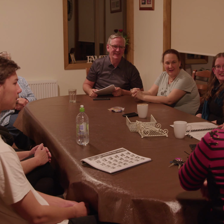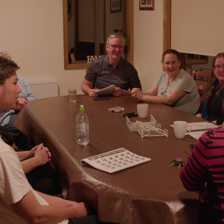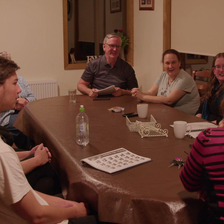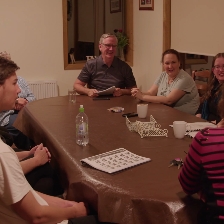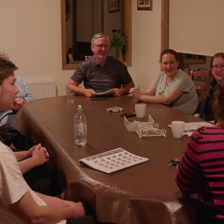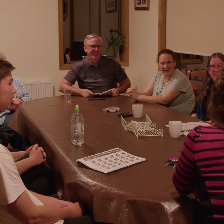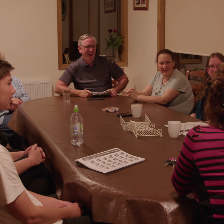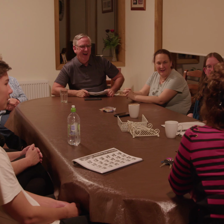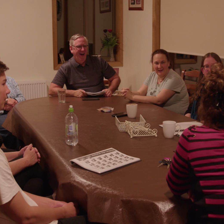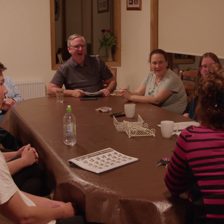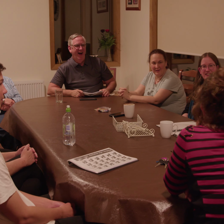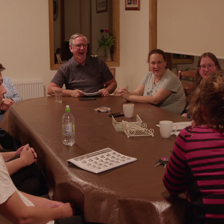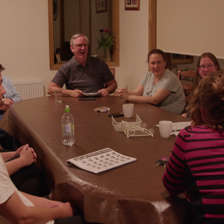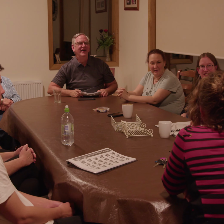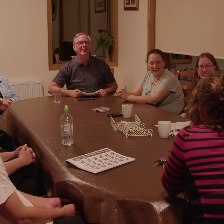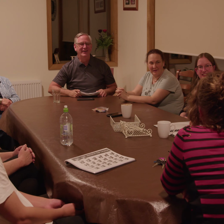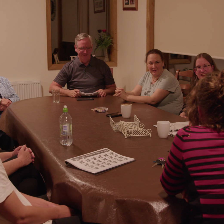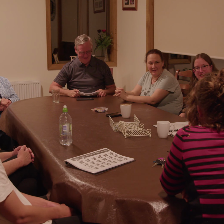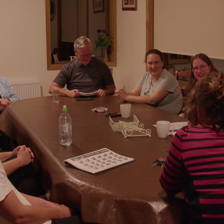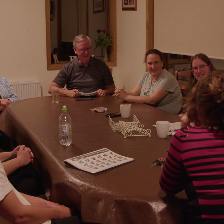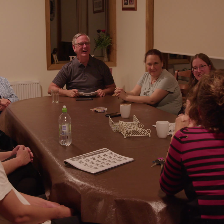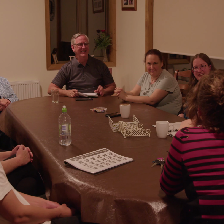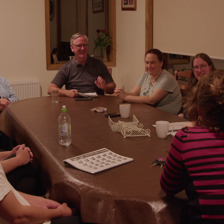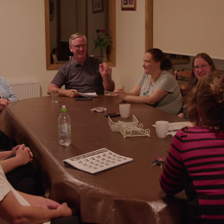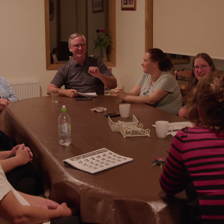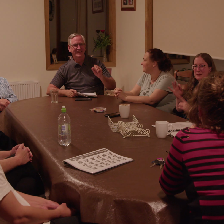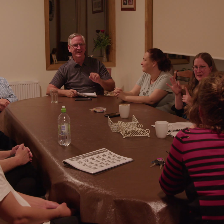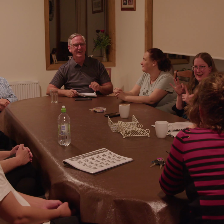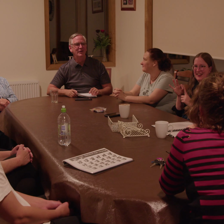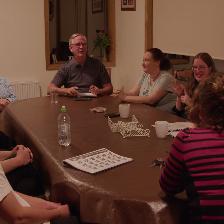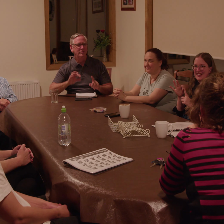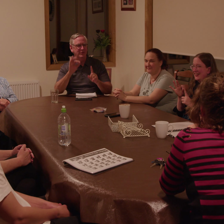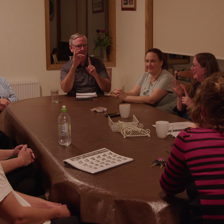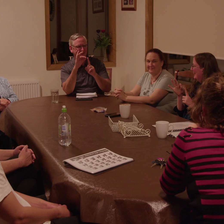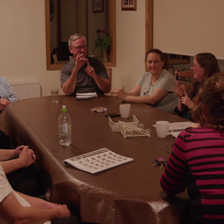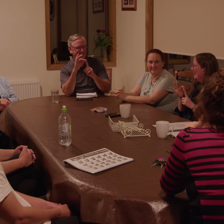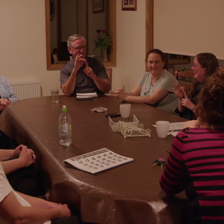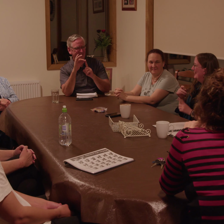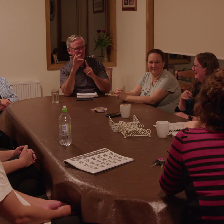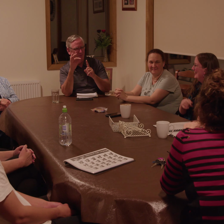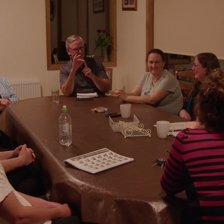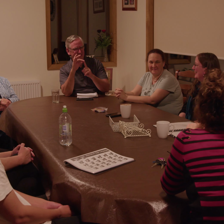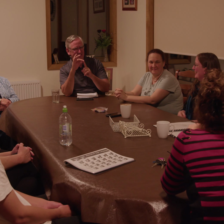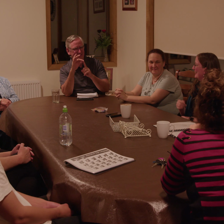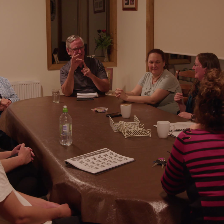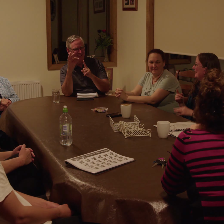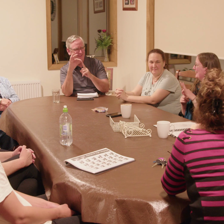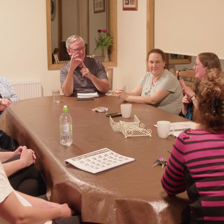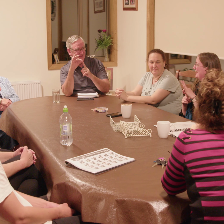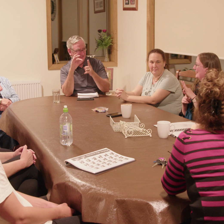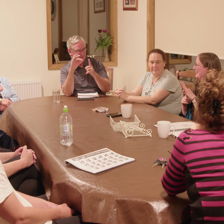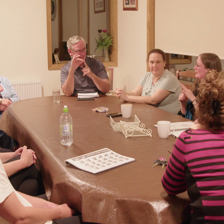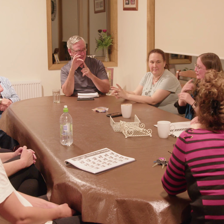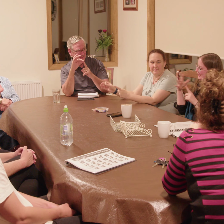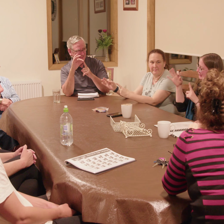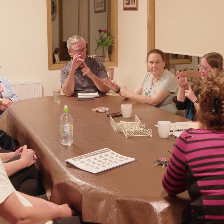P, E, How can I do that? because you're young. It's got nothing to do with it. Oh, wrong way